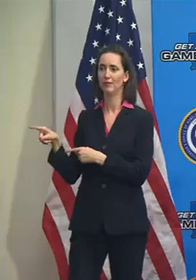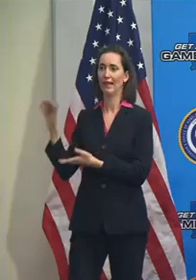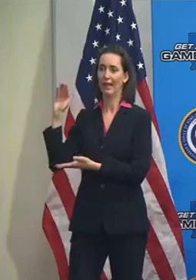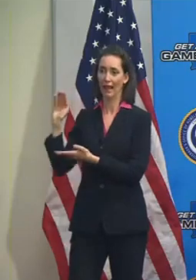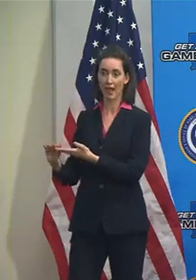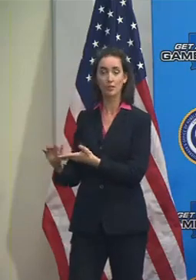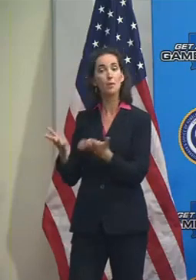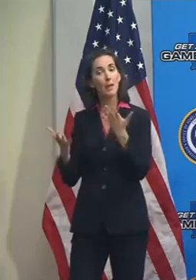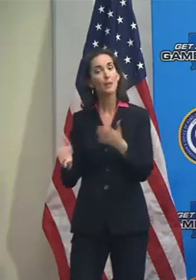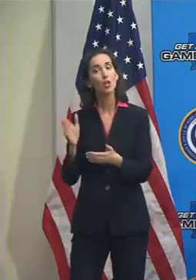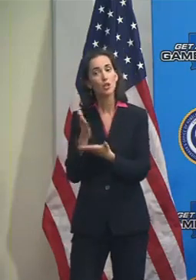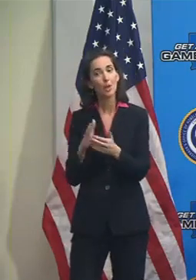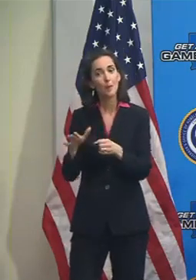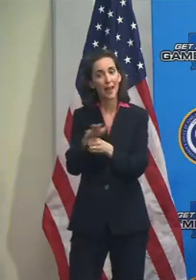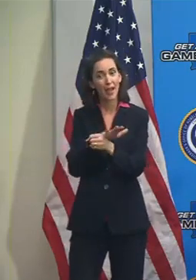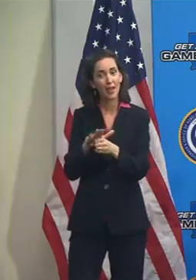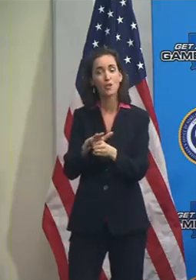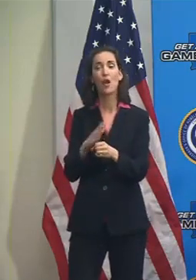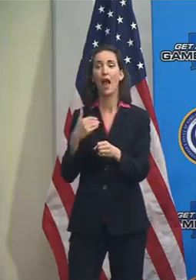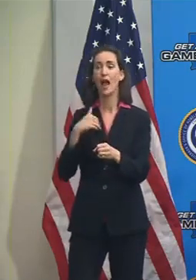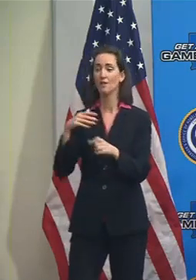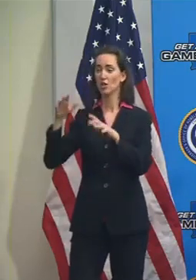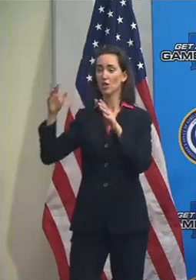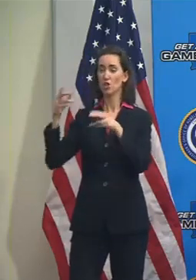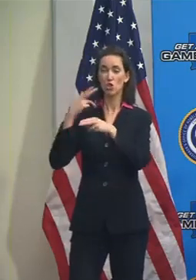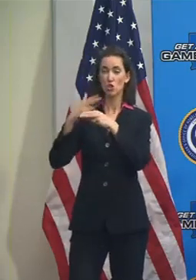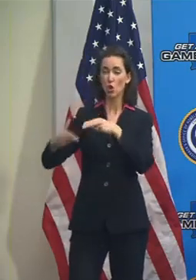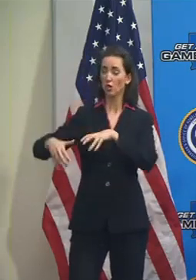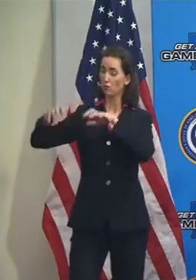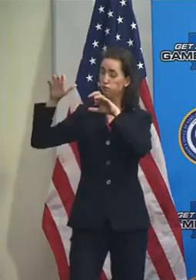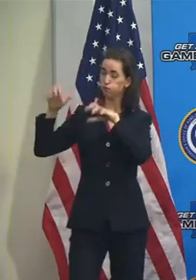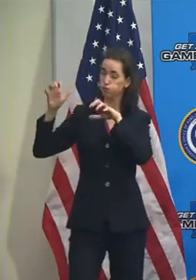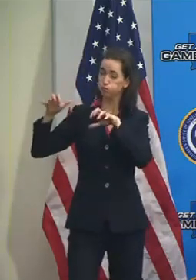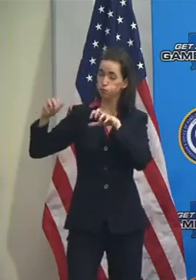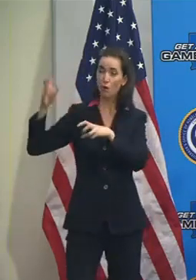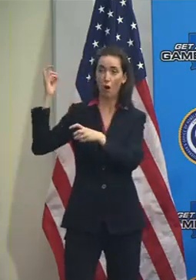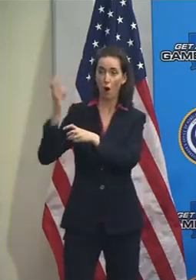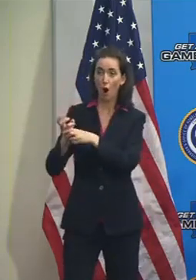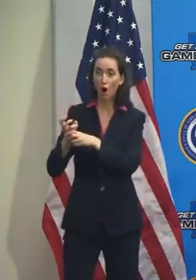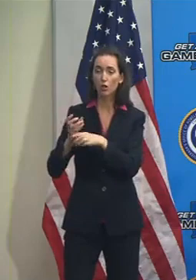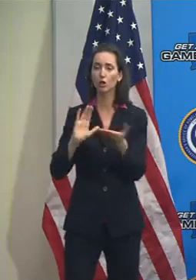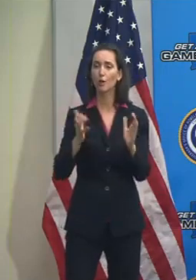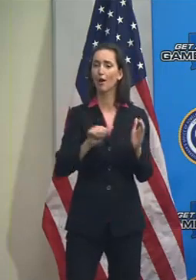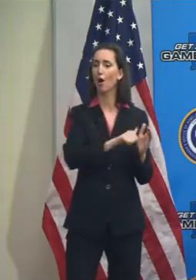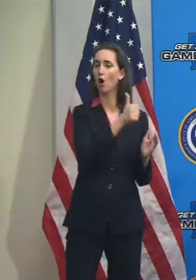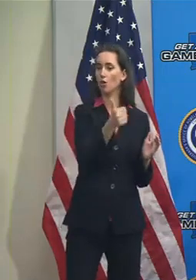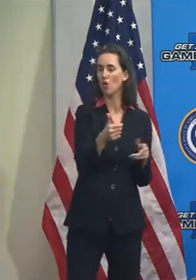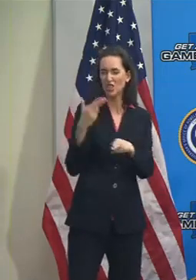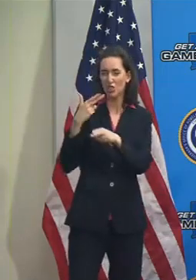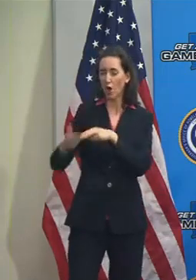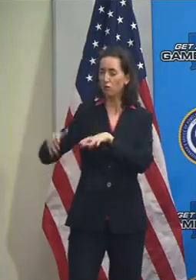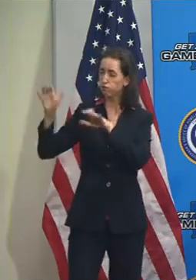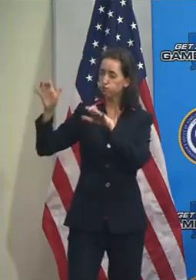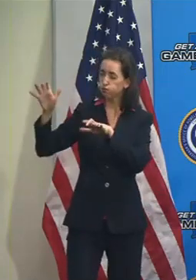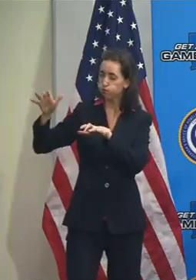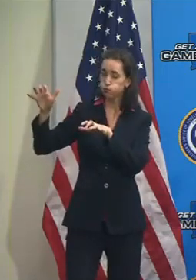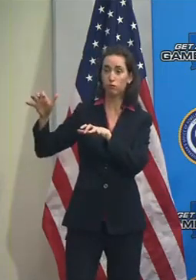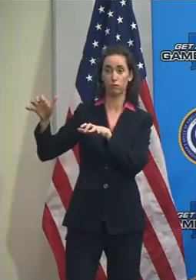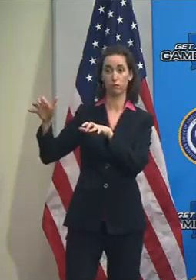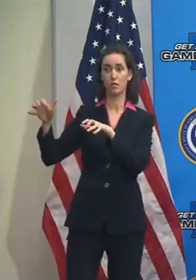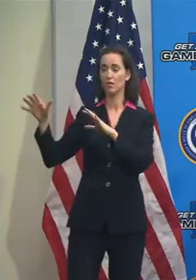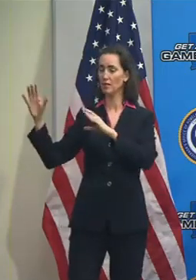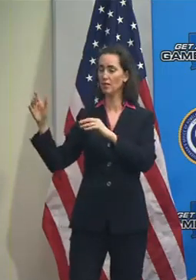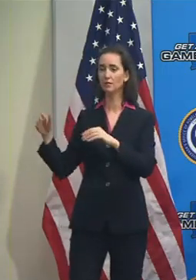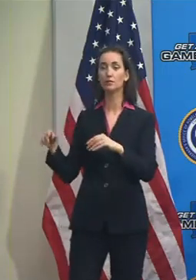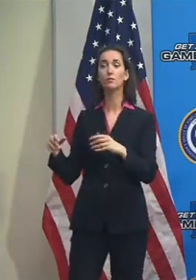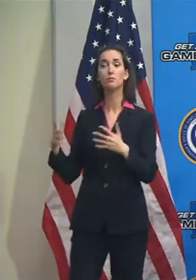certain areas will be under a band of rain for longer than other areas, and the isolated area amounts